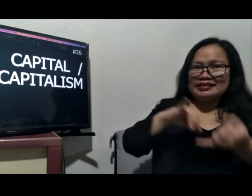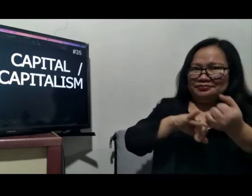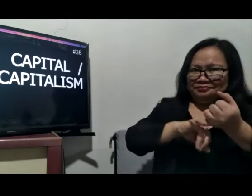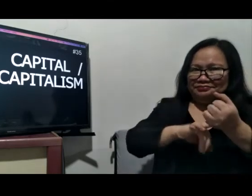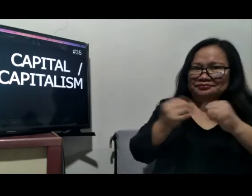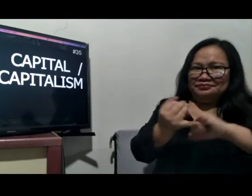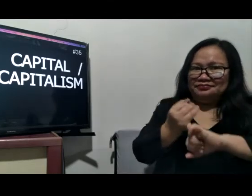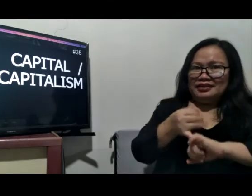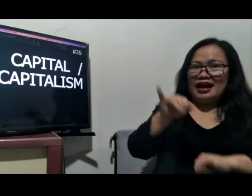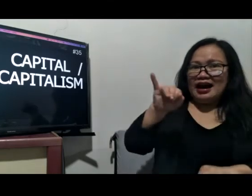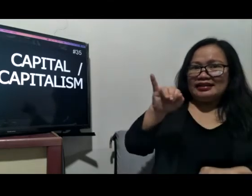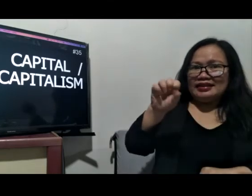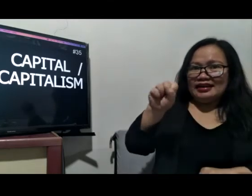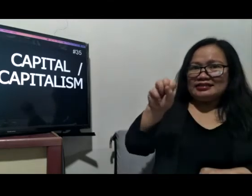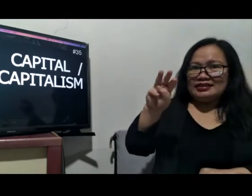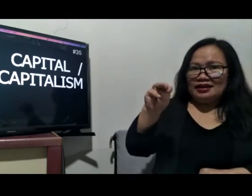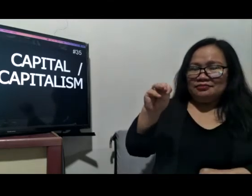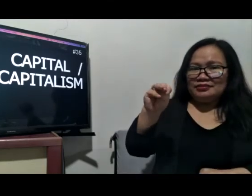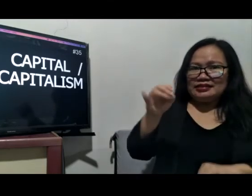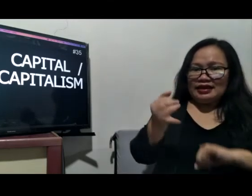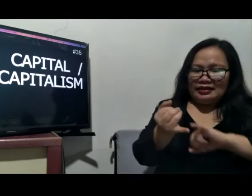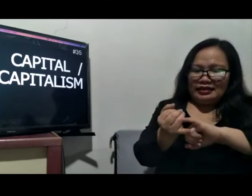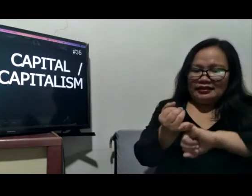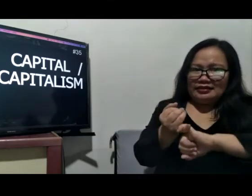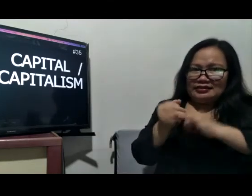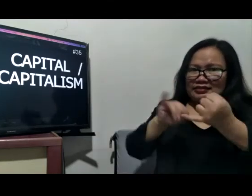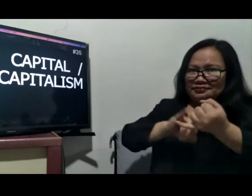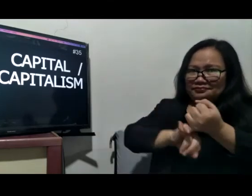Capitalism. ISM is signed like this.